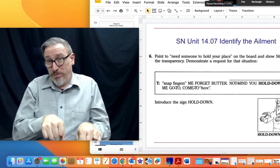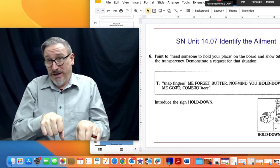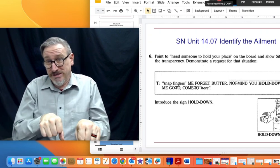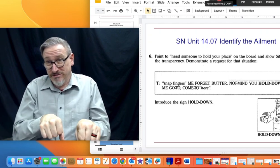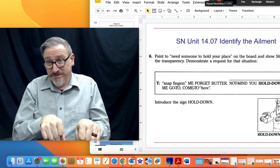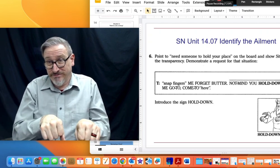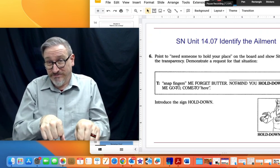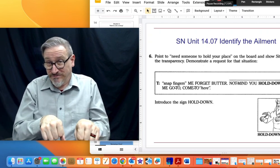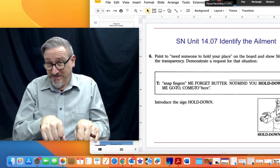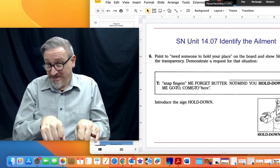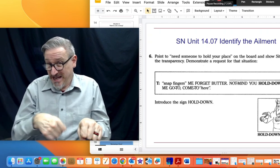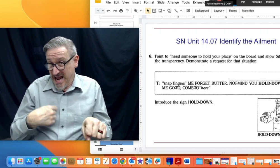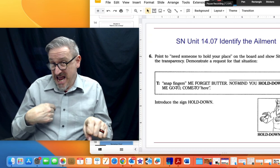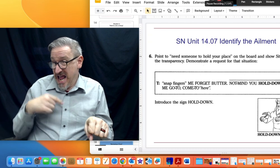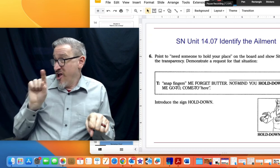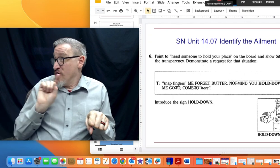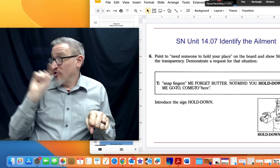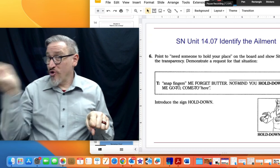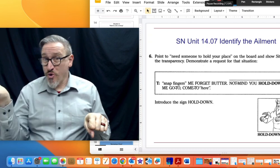Whole place, right?